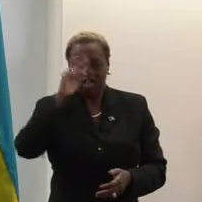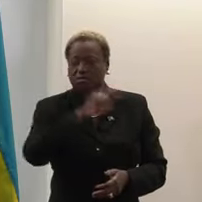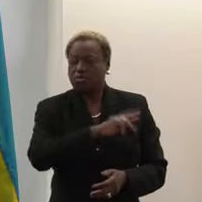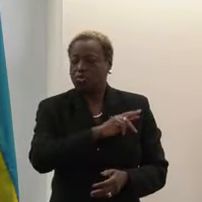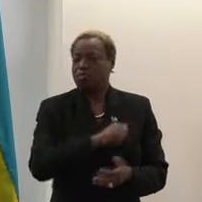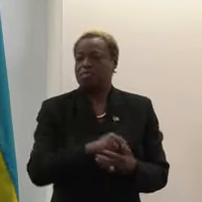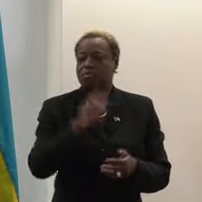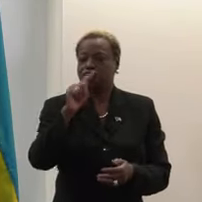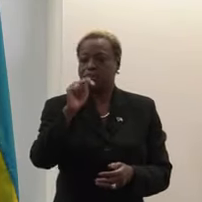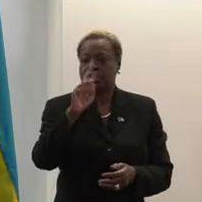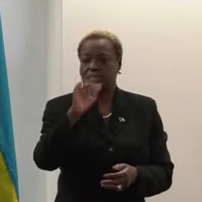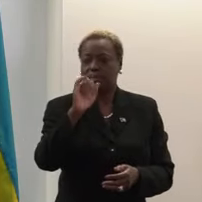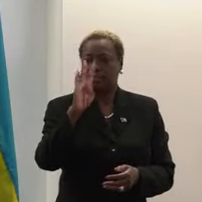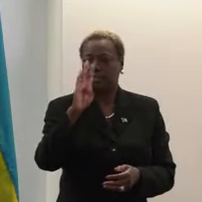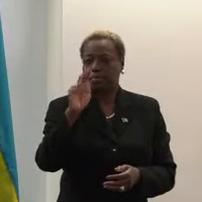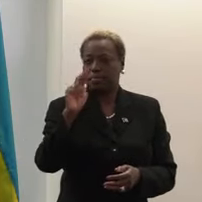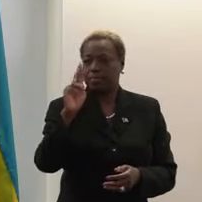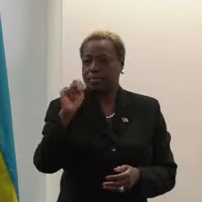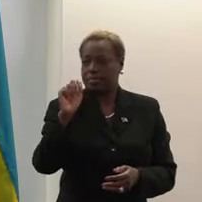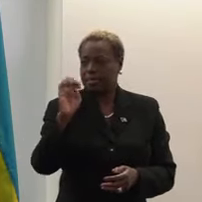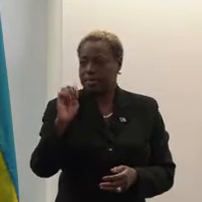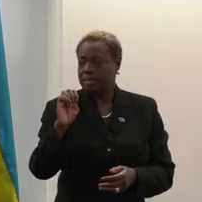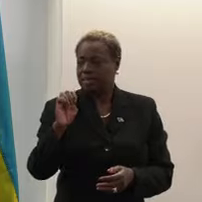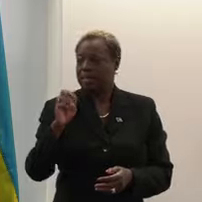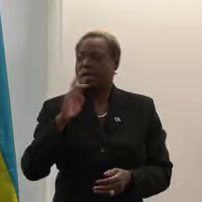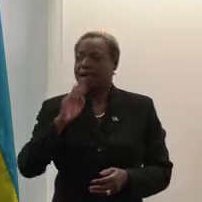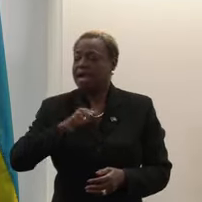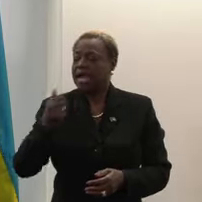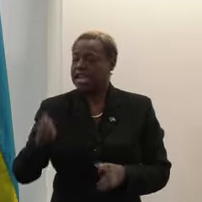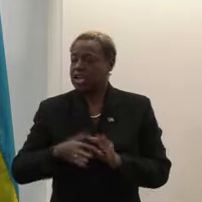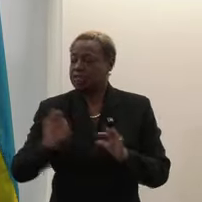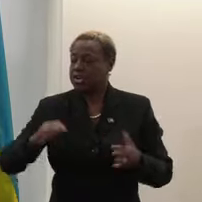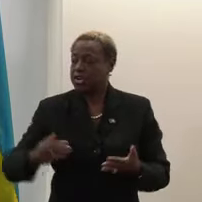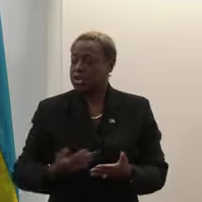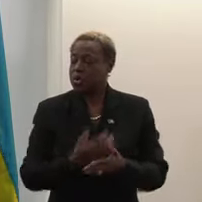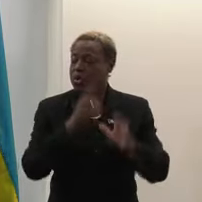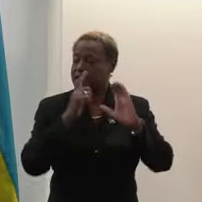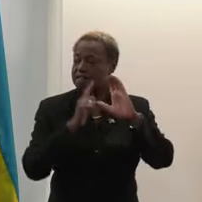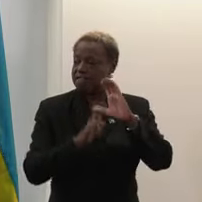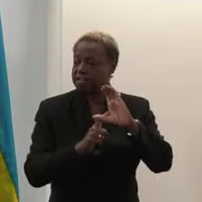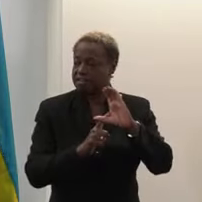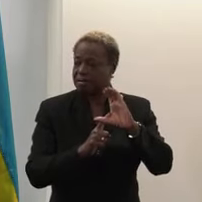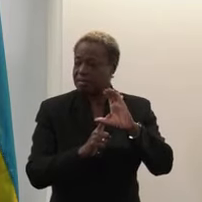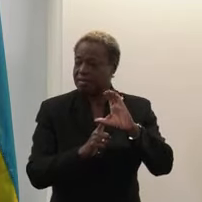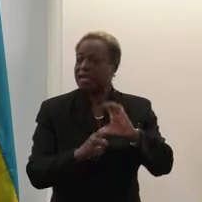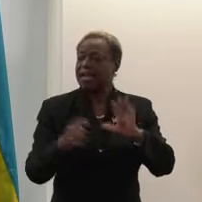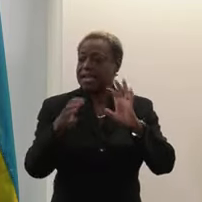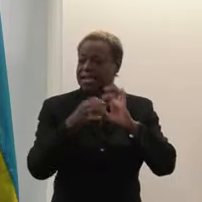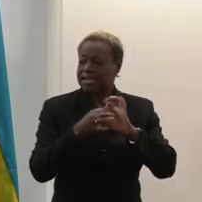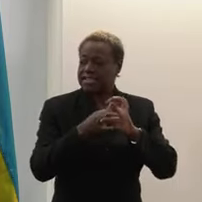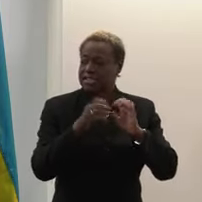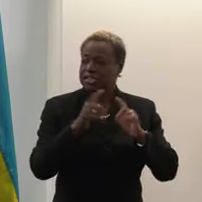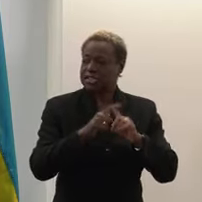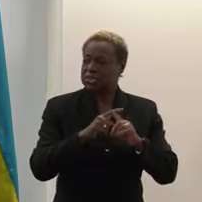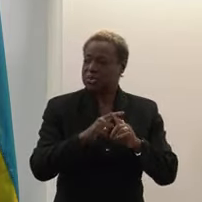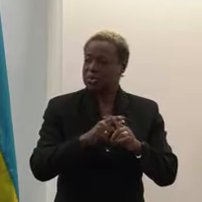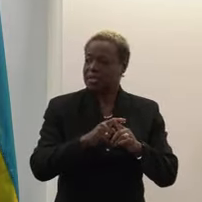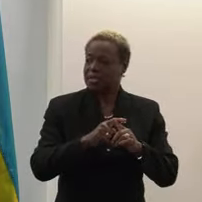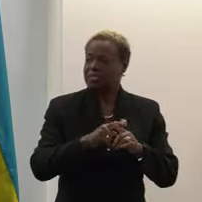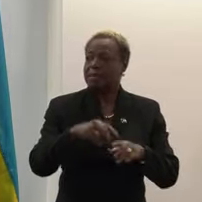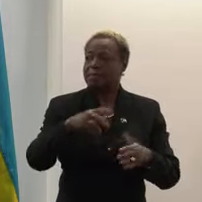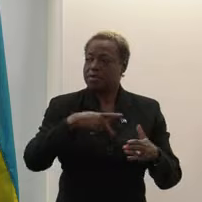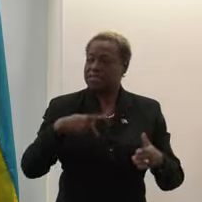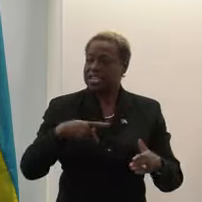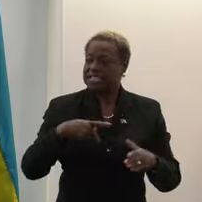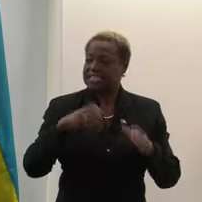Tribune. Are any of the newly confirmed cases connected to any of the previously confirmed